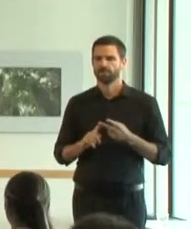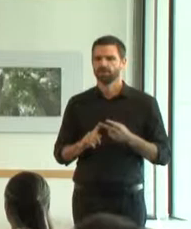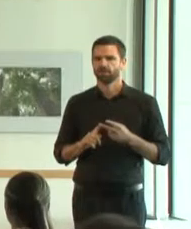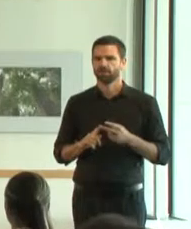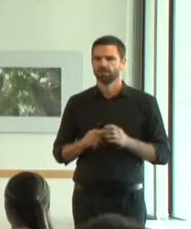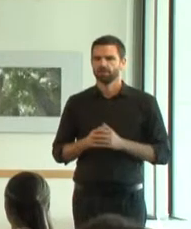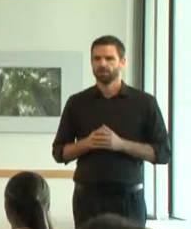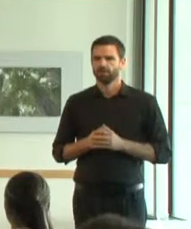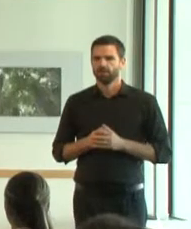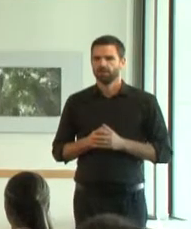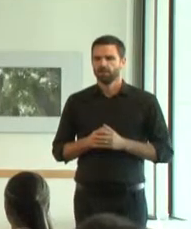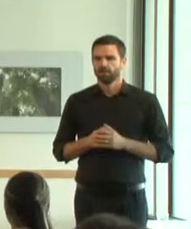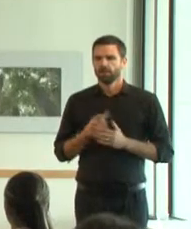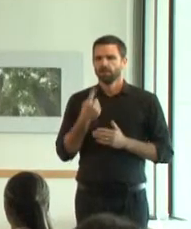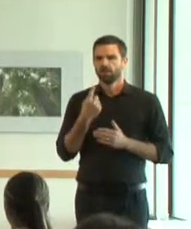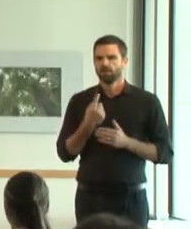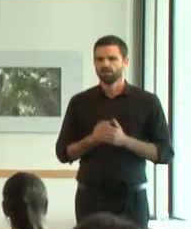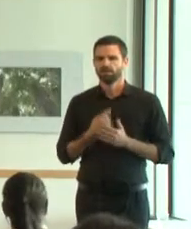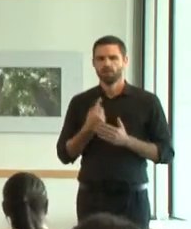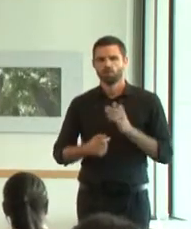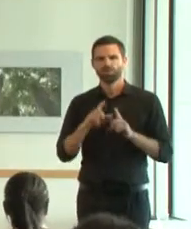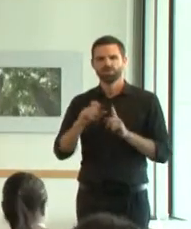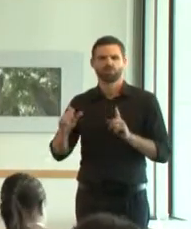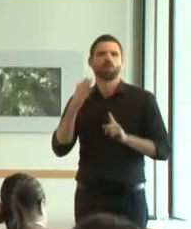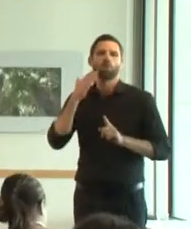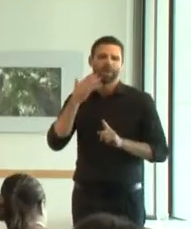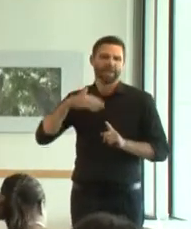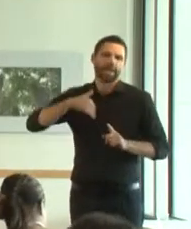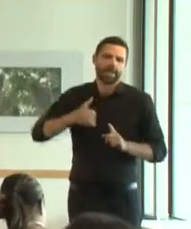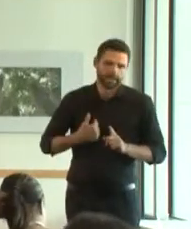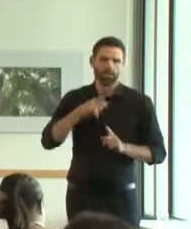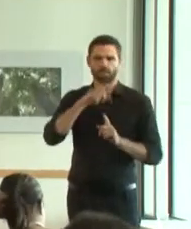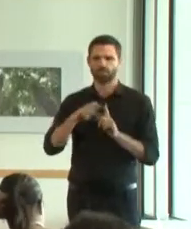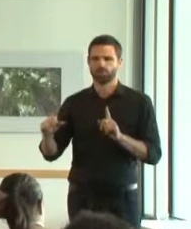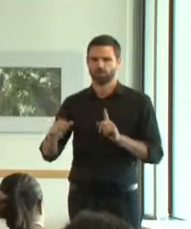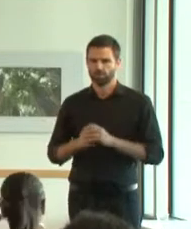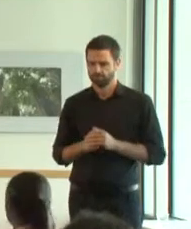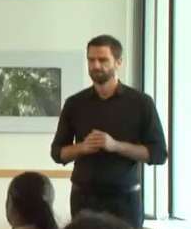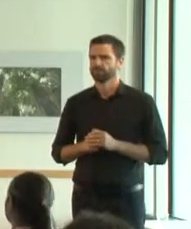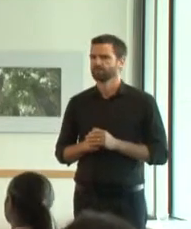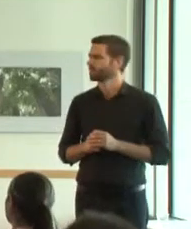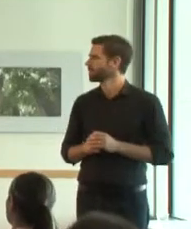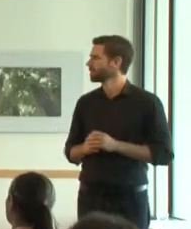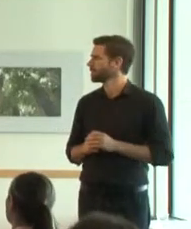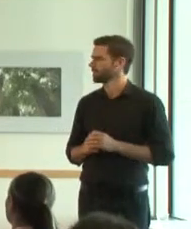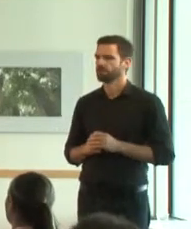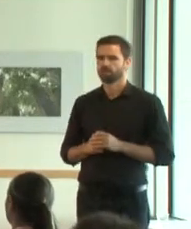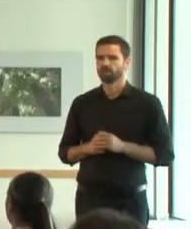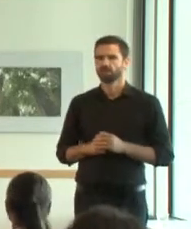now. Sometimes we will do that big preservation work on it, but a lot of the time it's going to be access standards that we make it available to, and that's